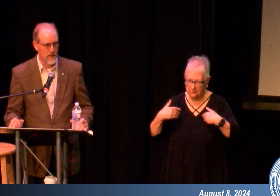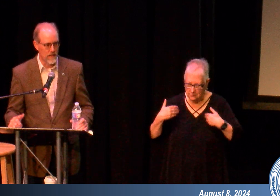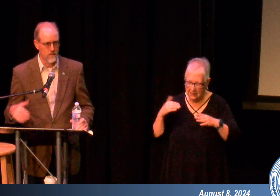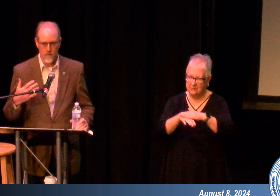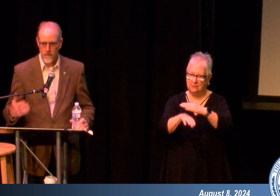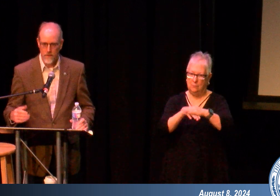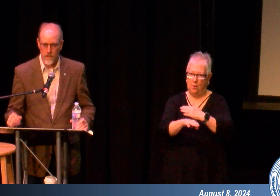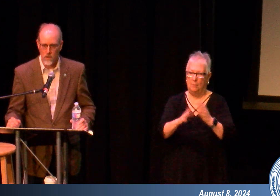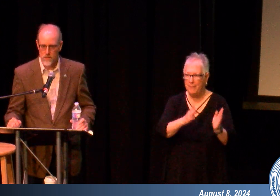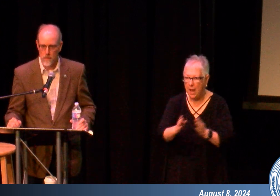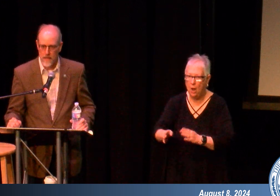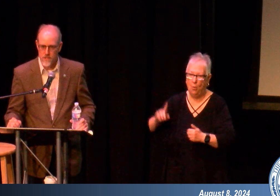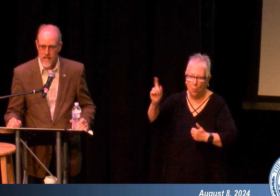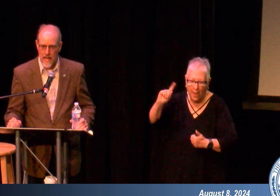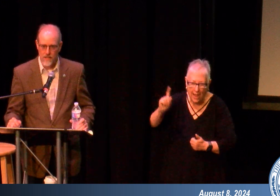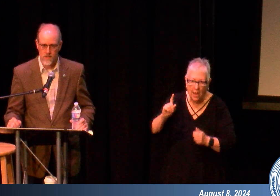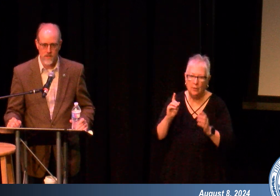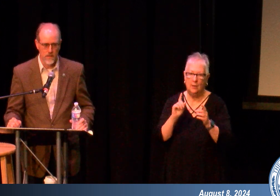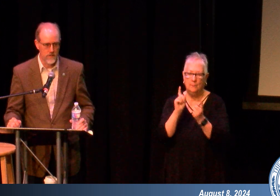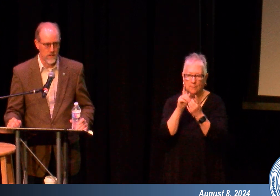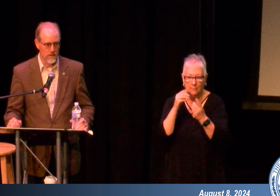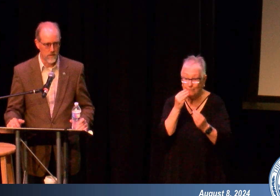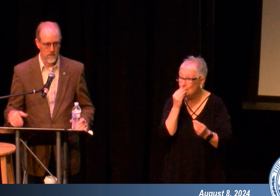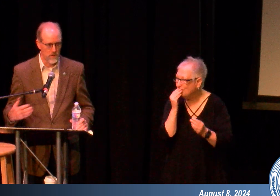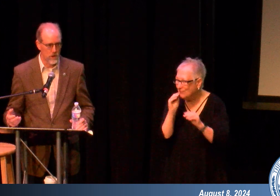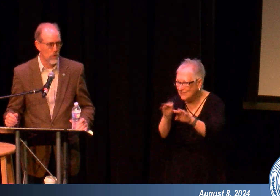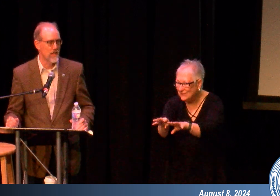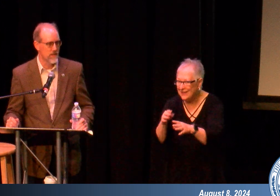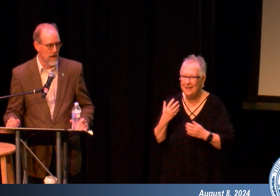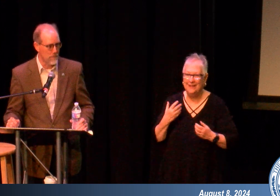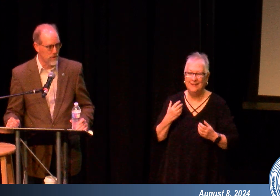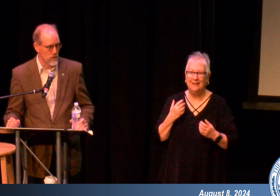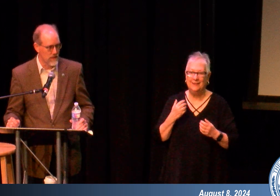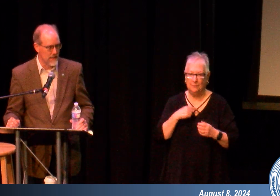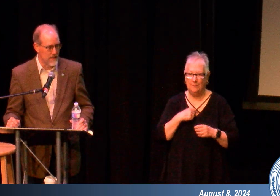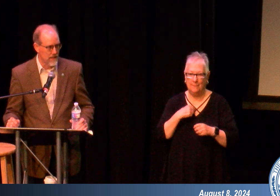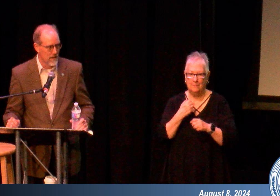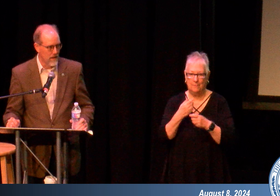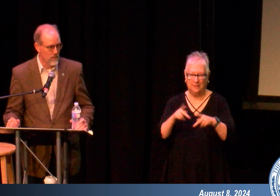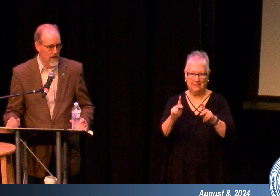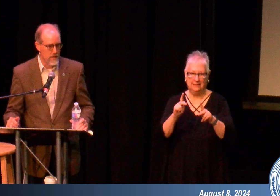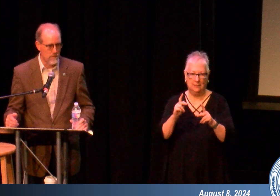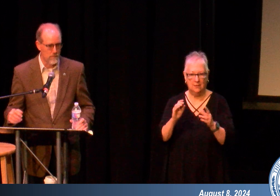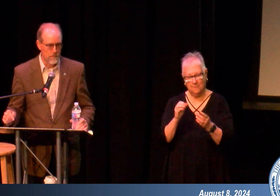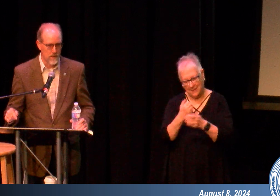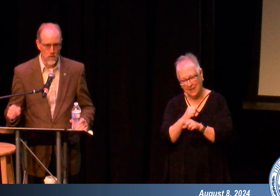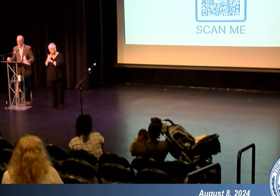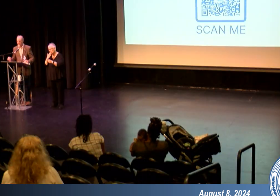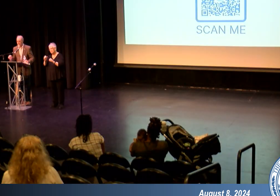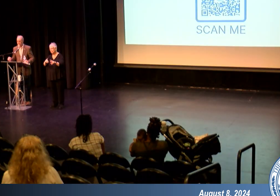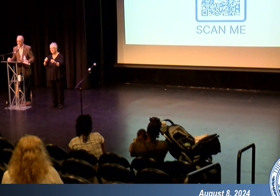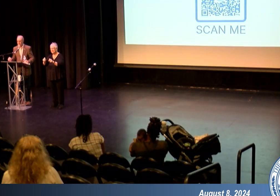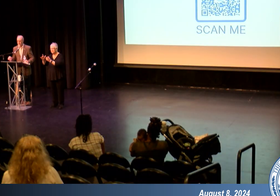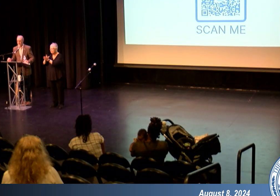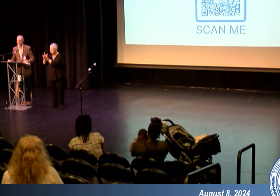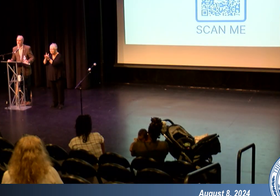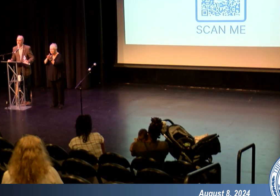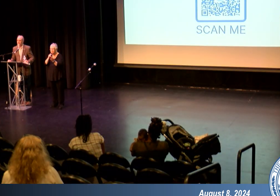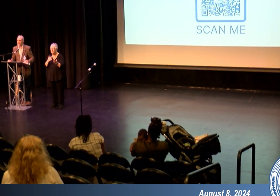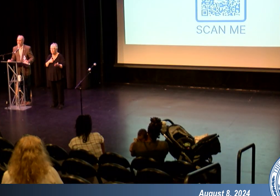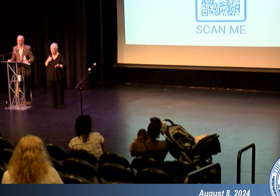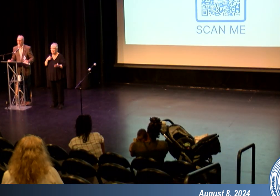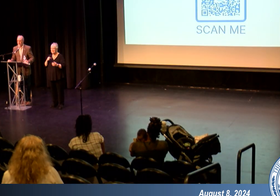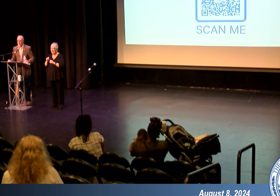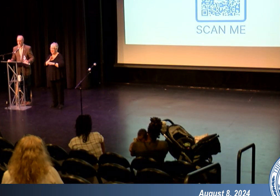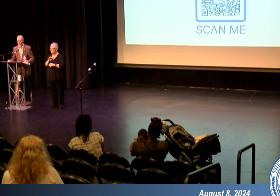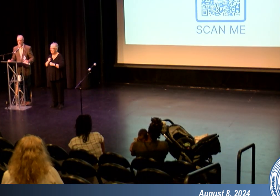to provide, some light snacks, to create this opportunity. They make me look good every single day.